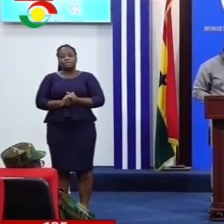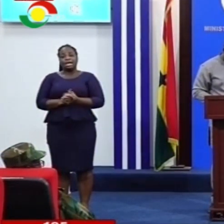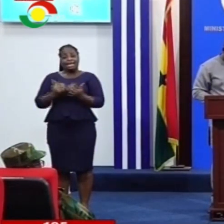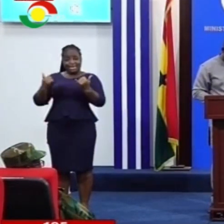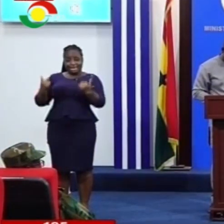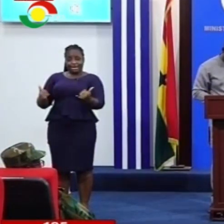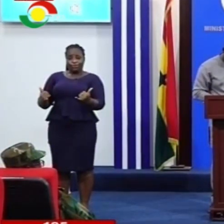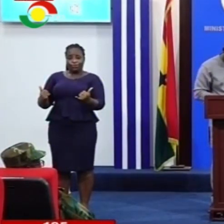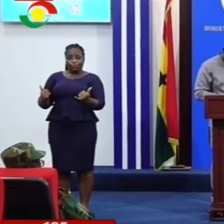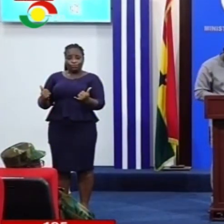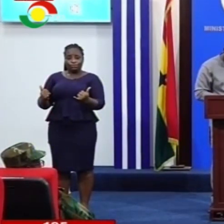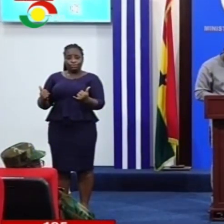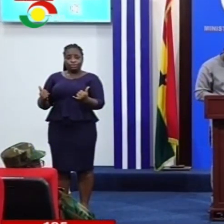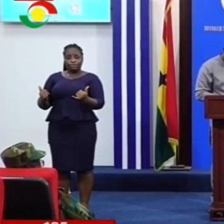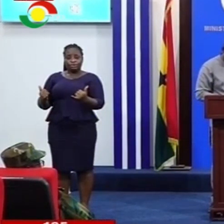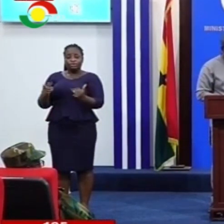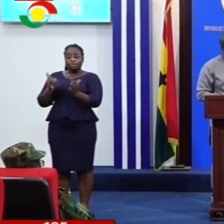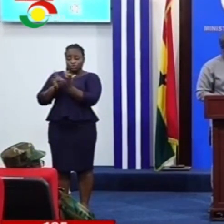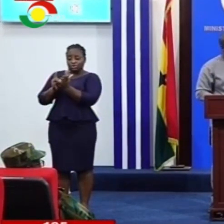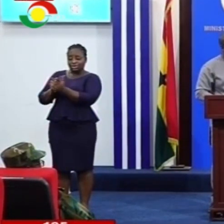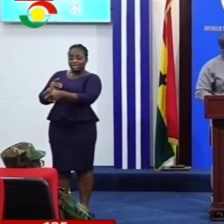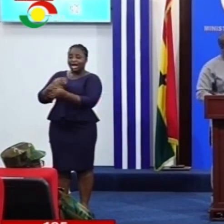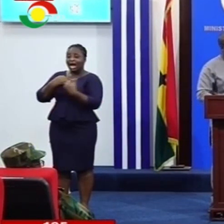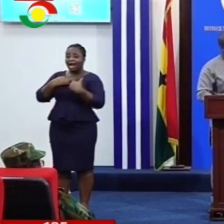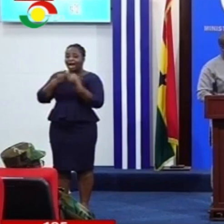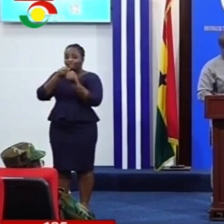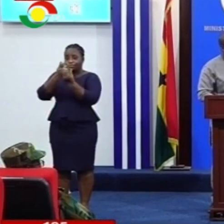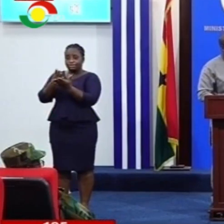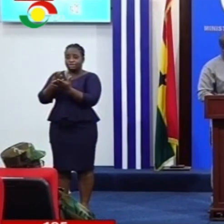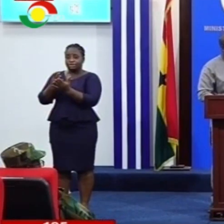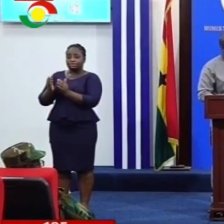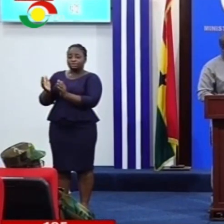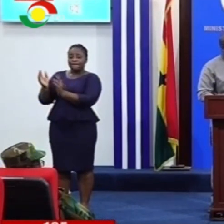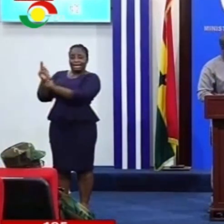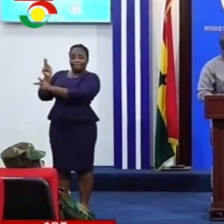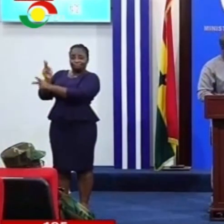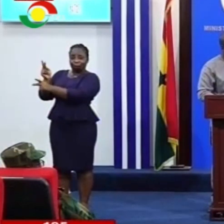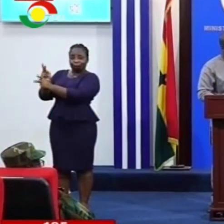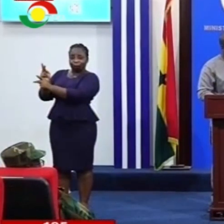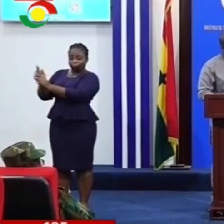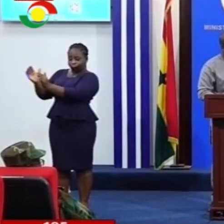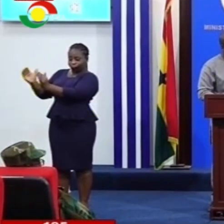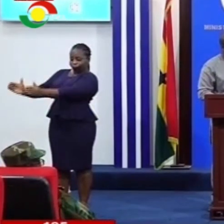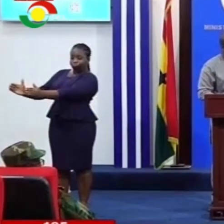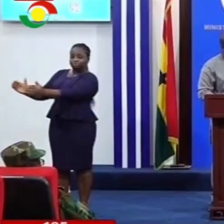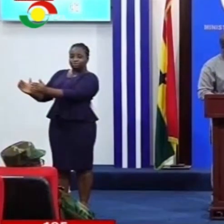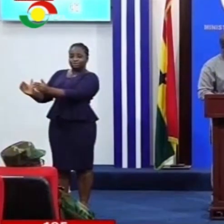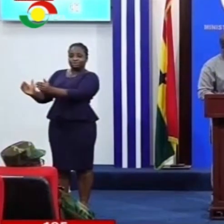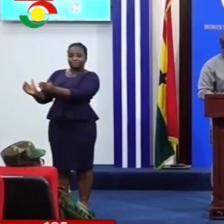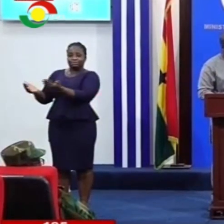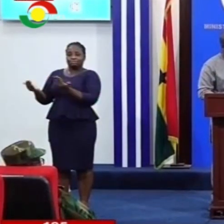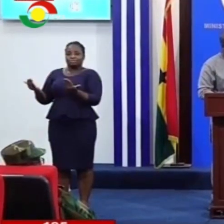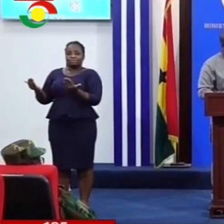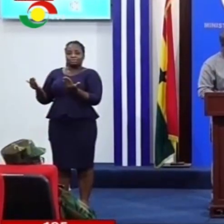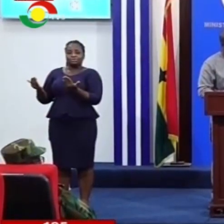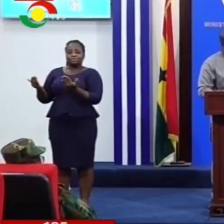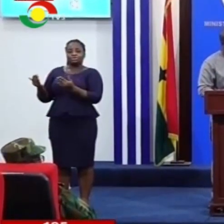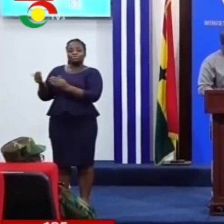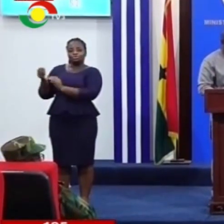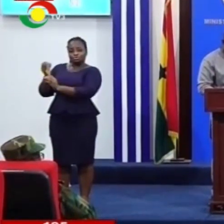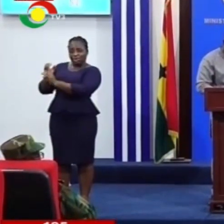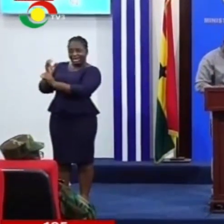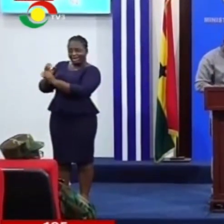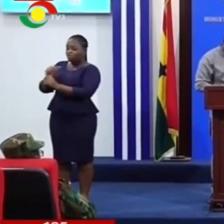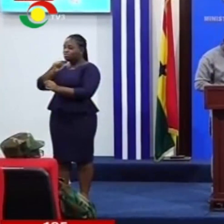Currently, we have information that at least that doctor has been isolated or say quarantined to not to